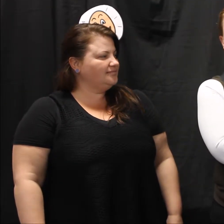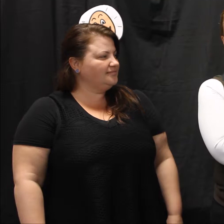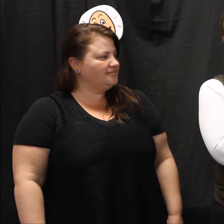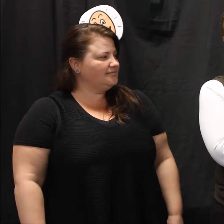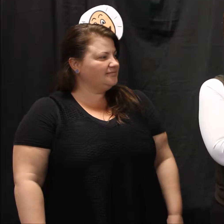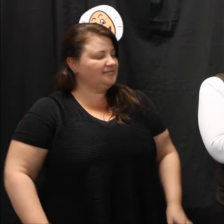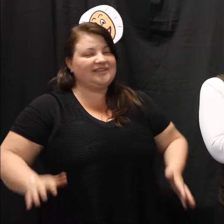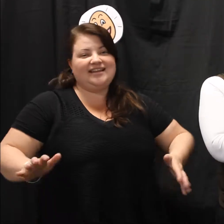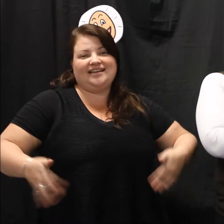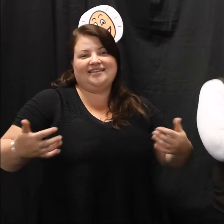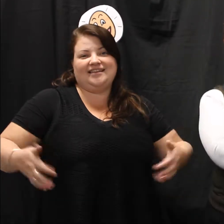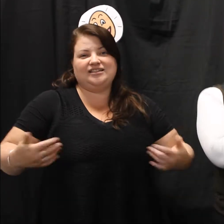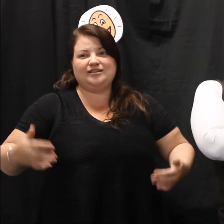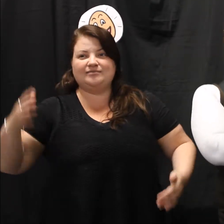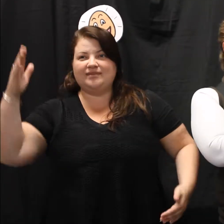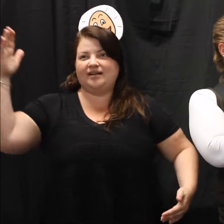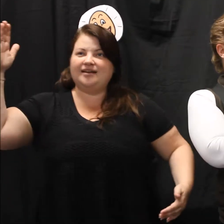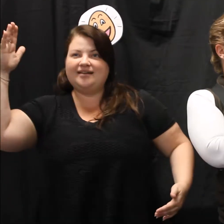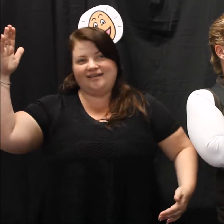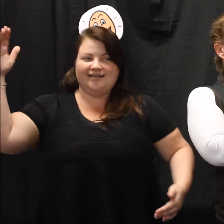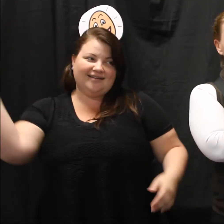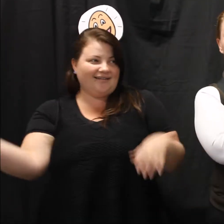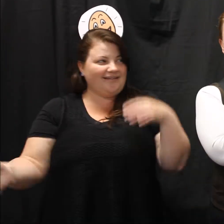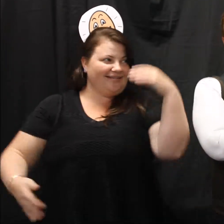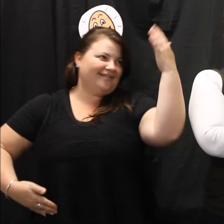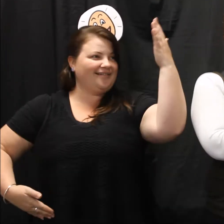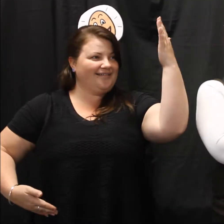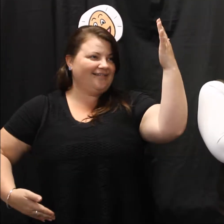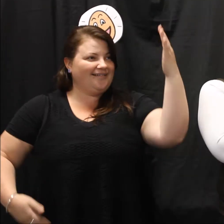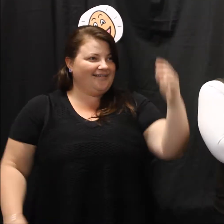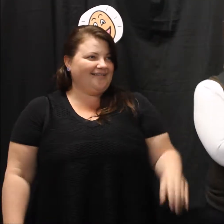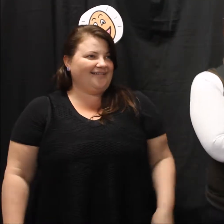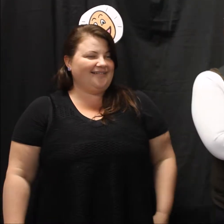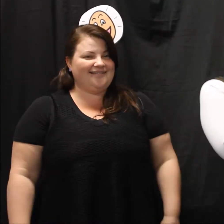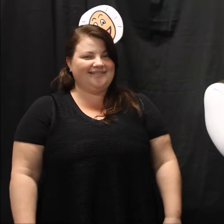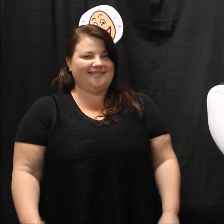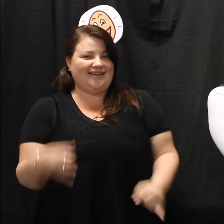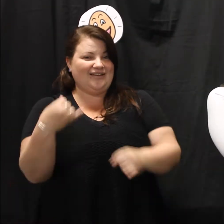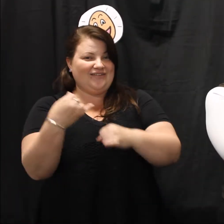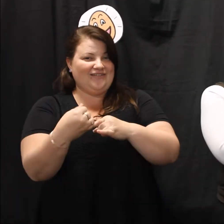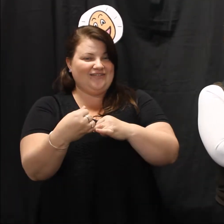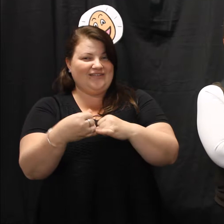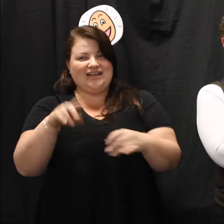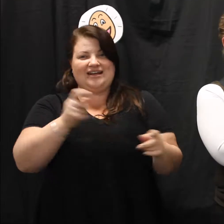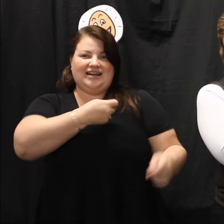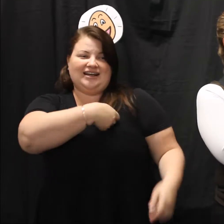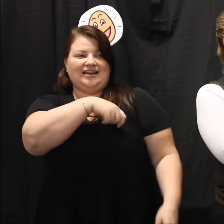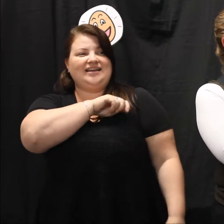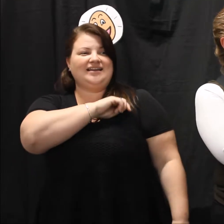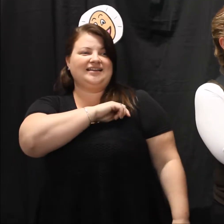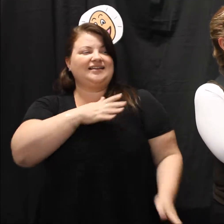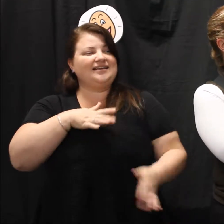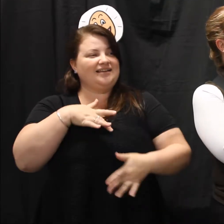The chimps all did a cha-cha with a very Latin feel.